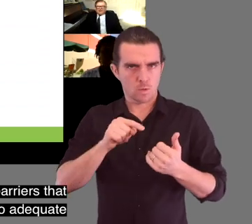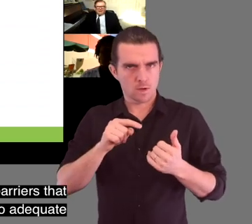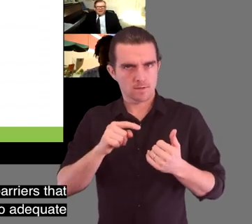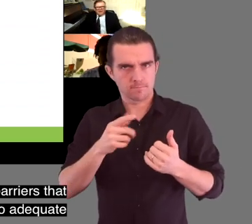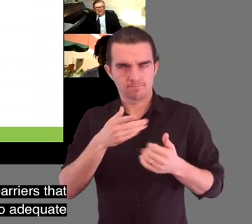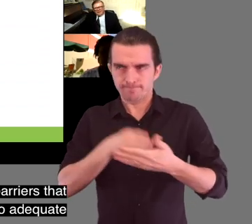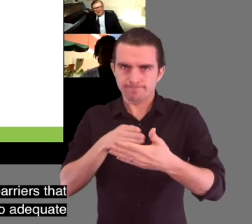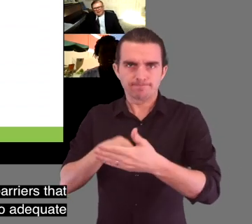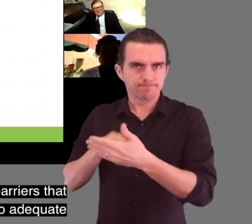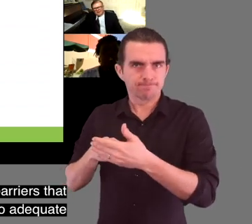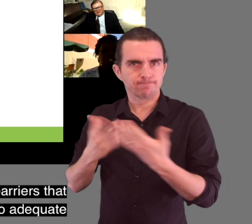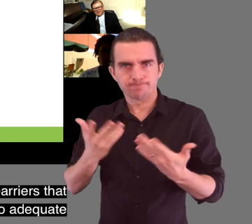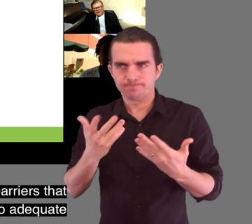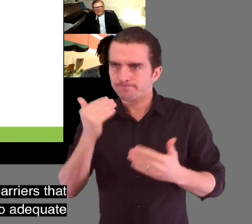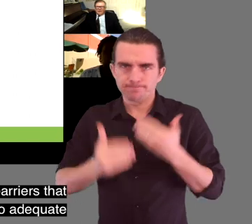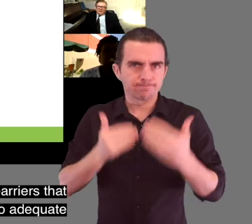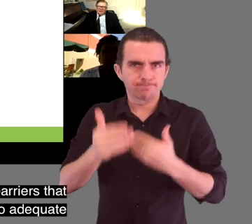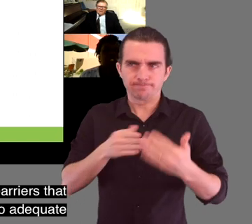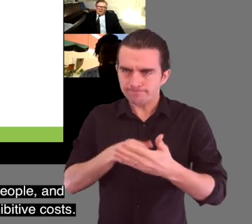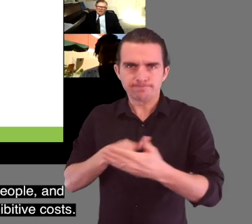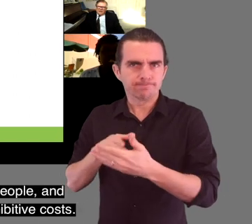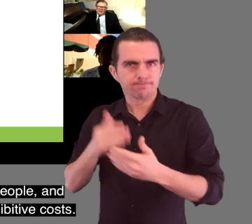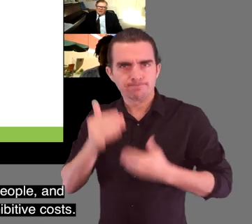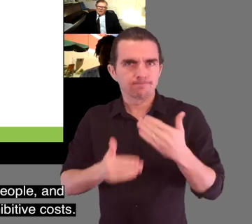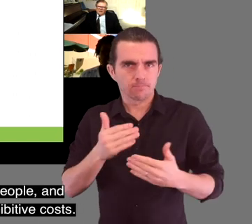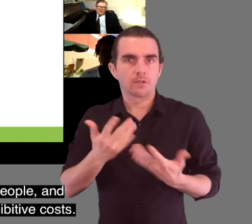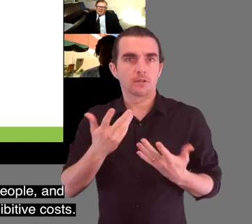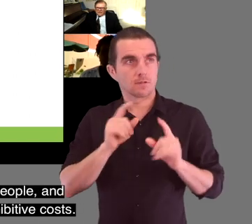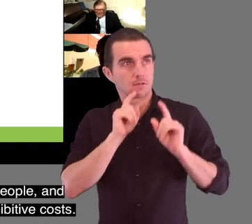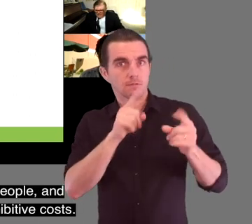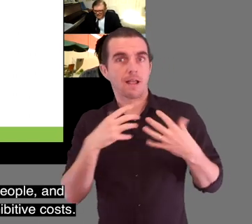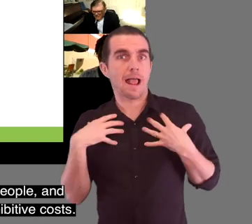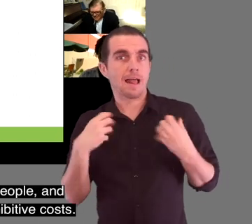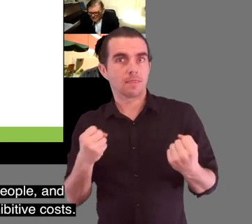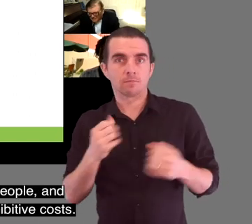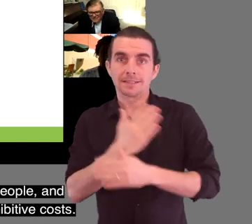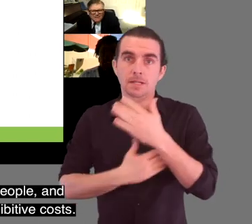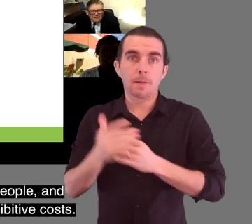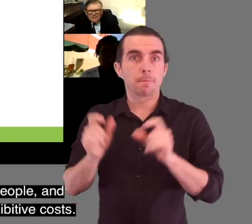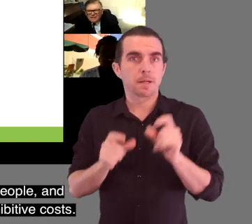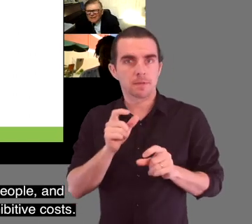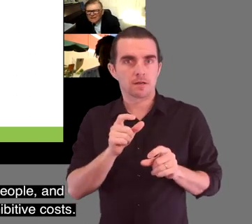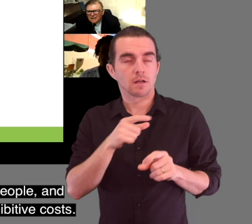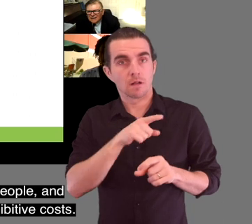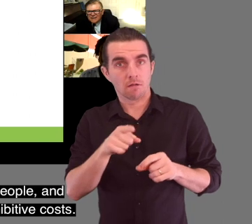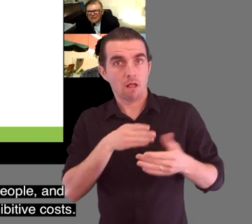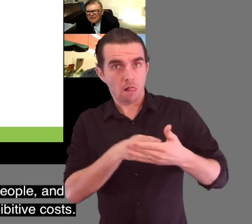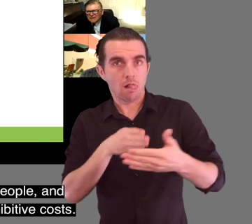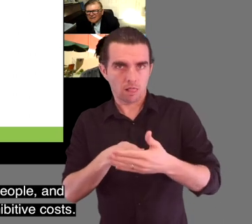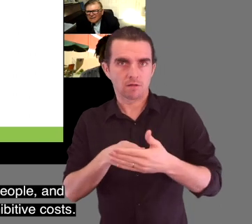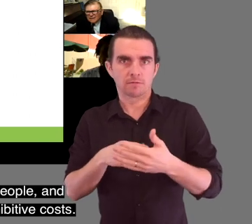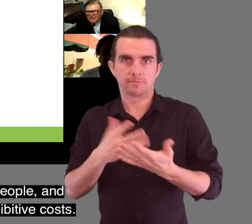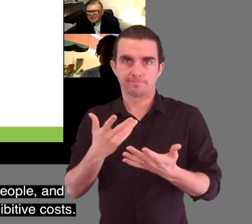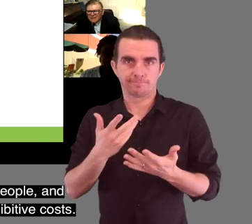that have been experienced to adequate health care for disabled people. And these barriers